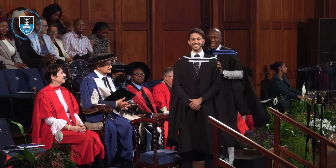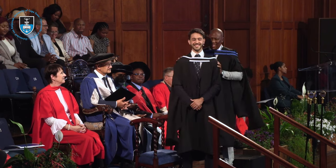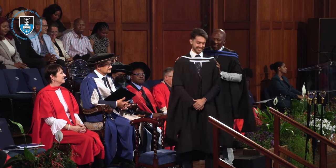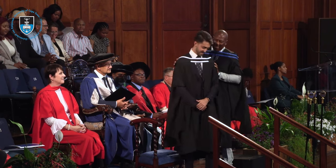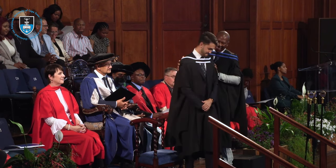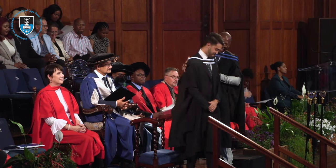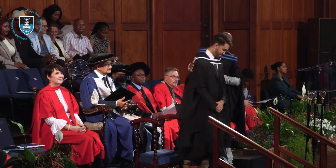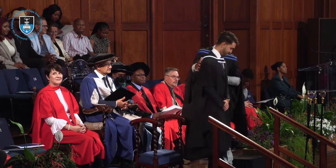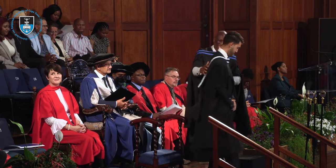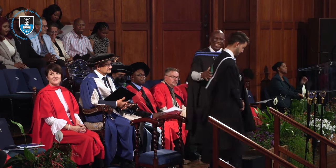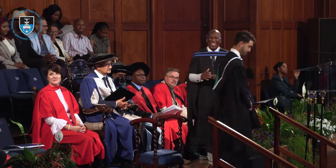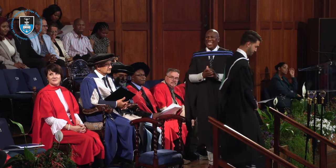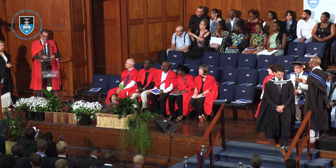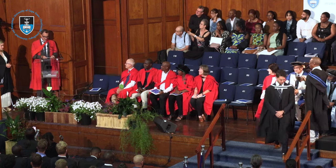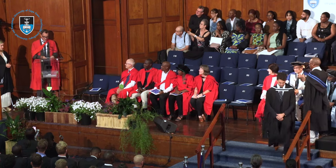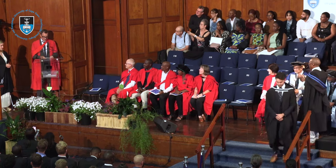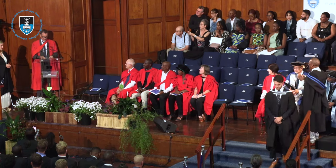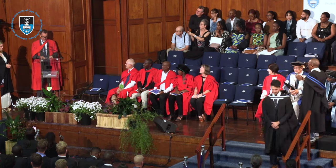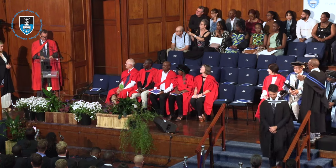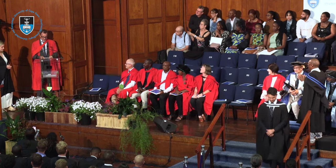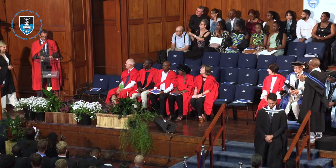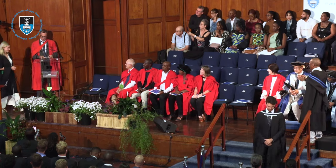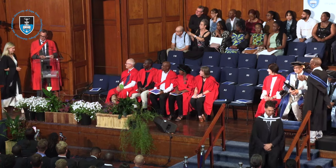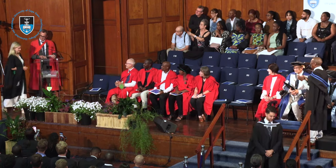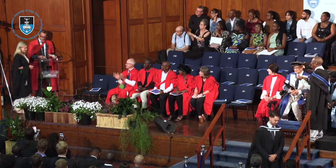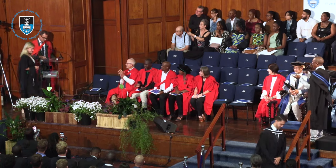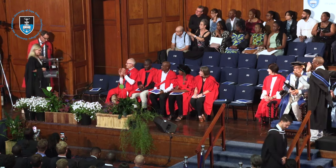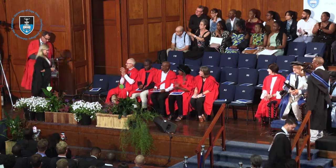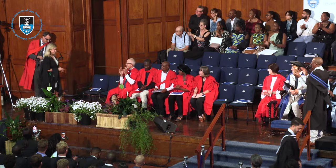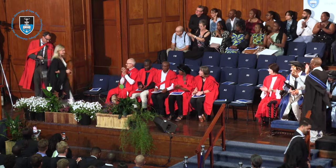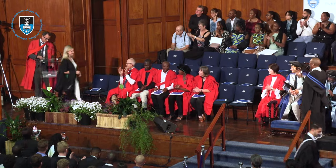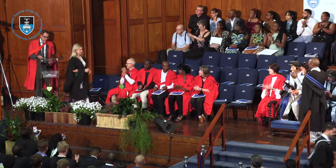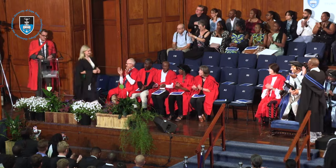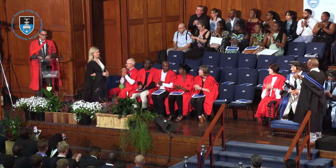For the Master of Architecture with Distinction, Lisa Davies.